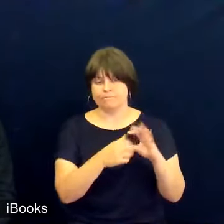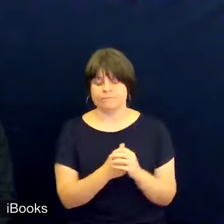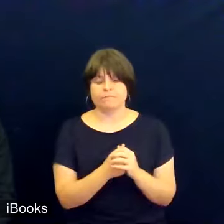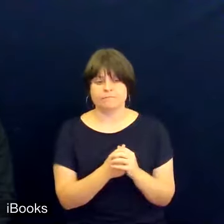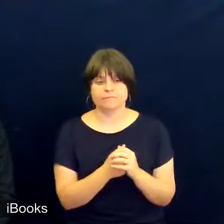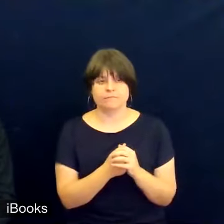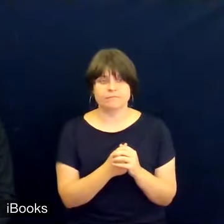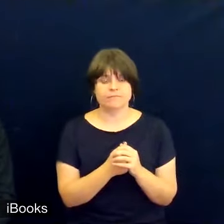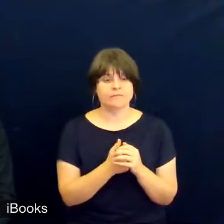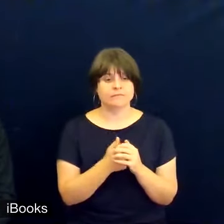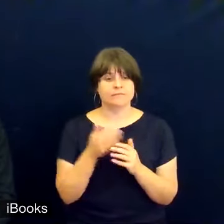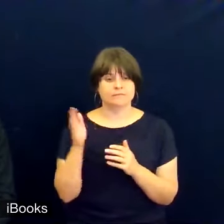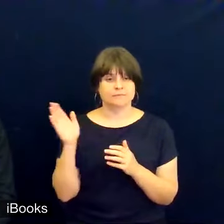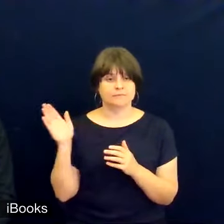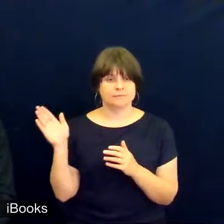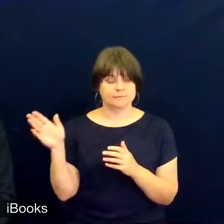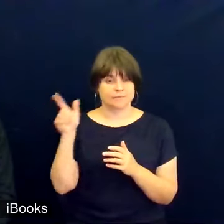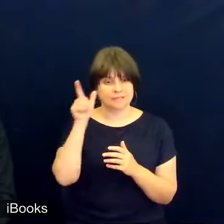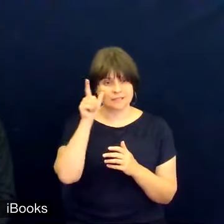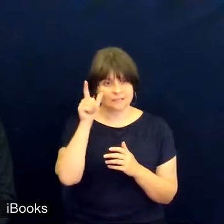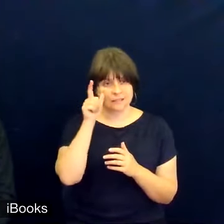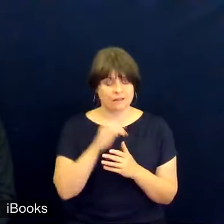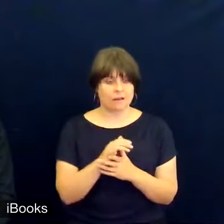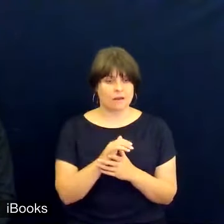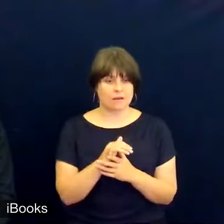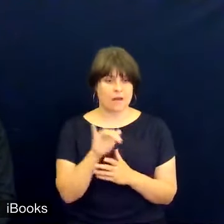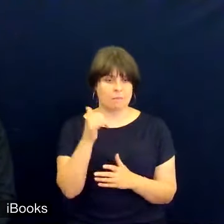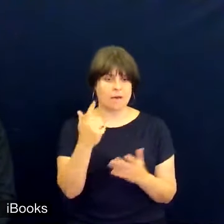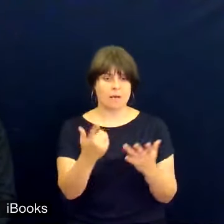There might be other formatted,